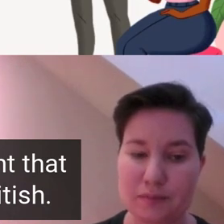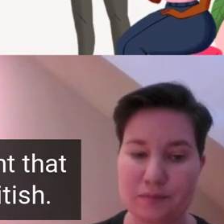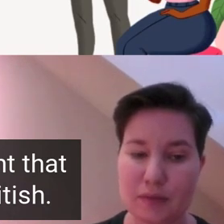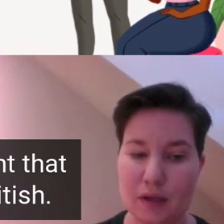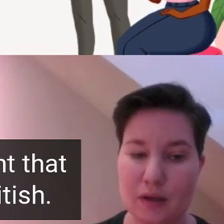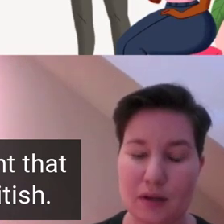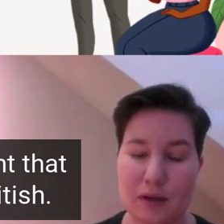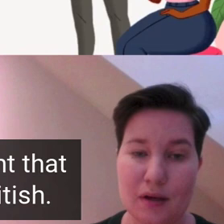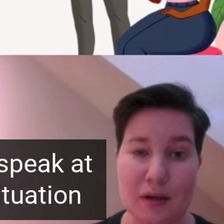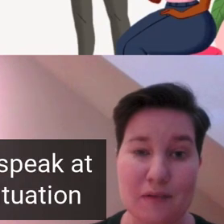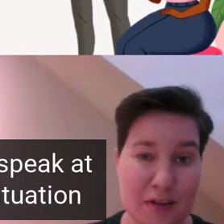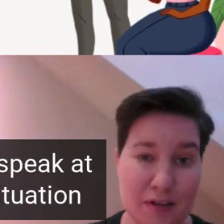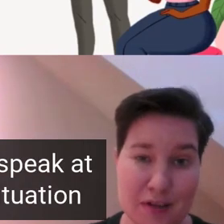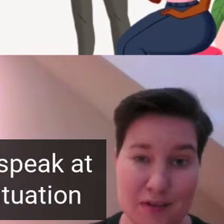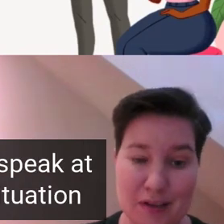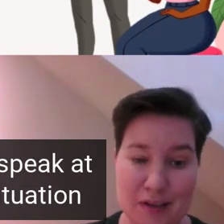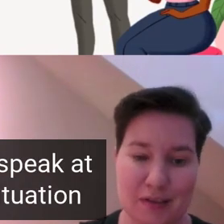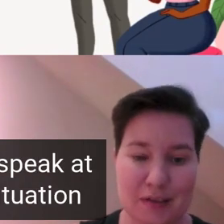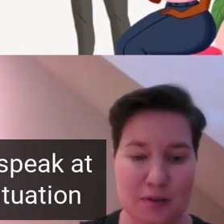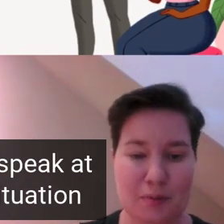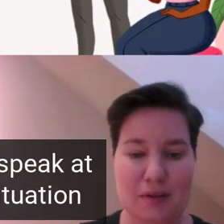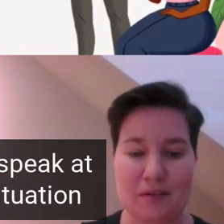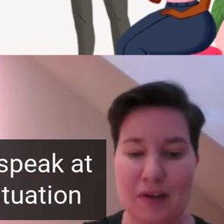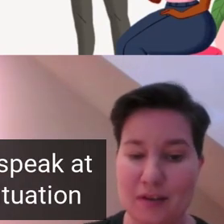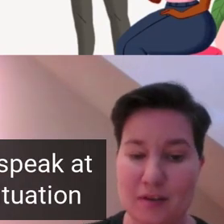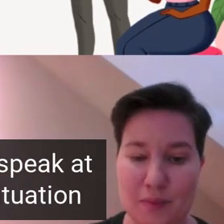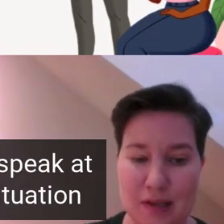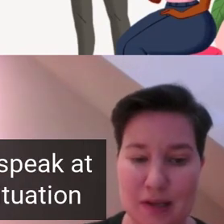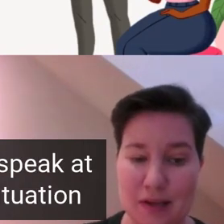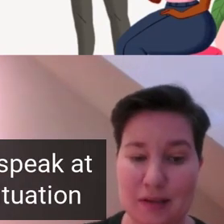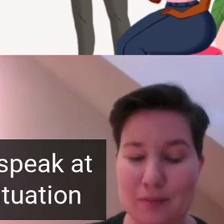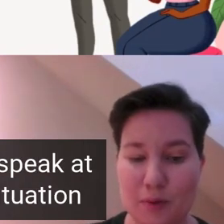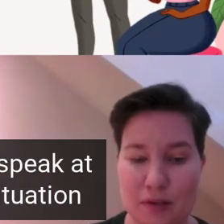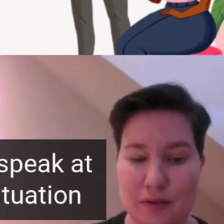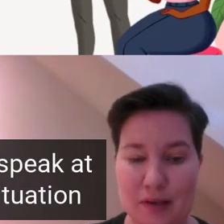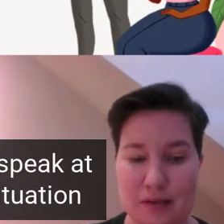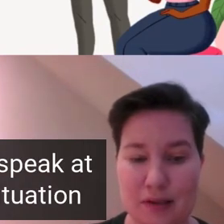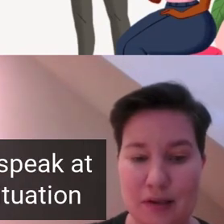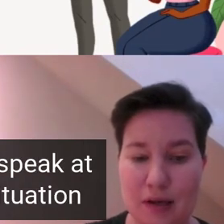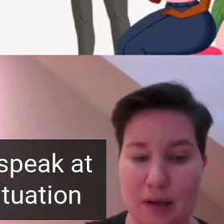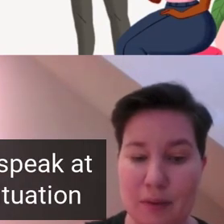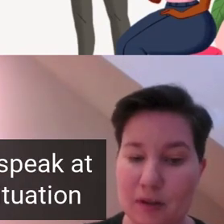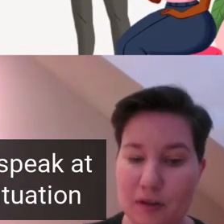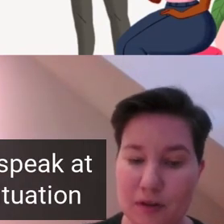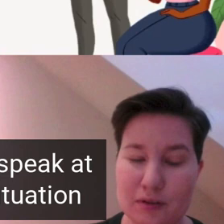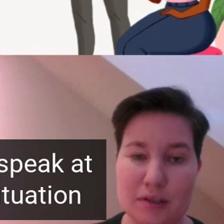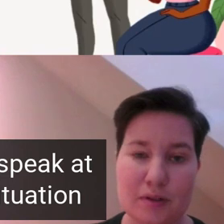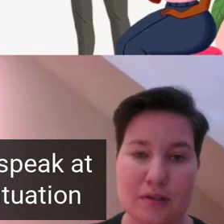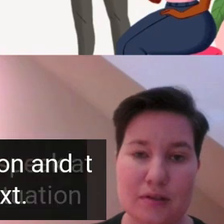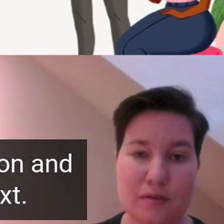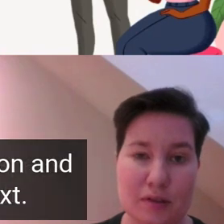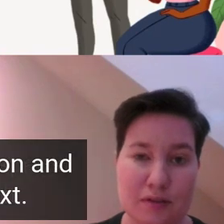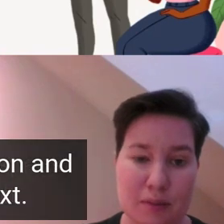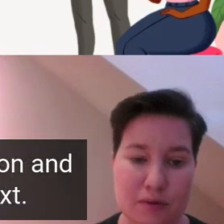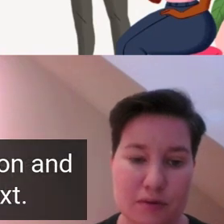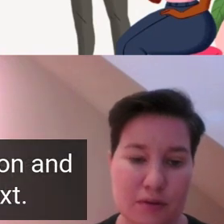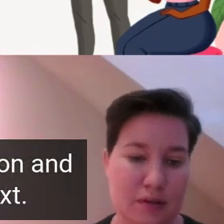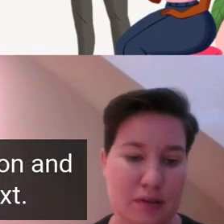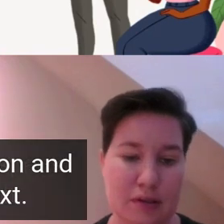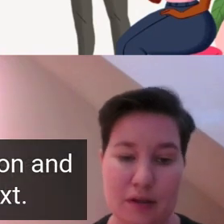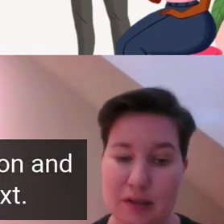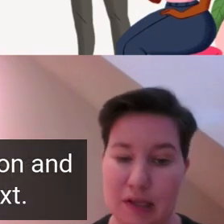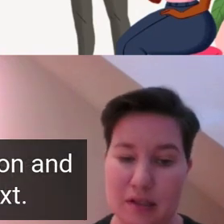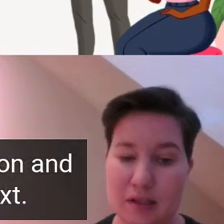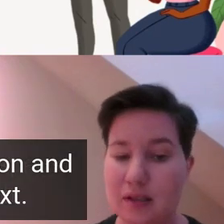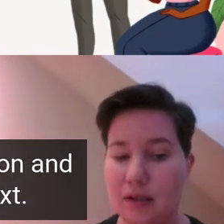British. I'm very excited to have been invited to speak at this important event about the current situation for disabled students